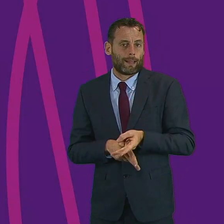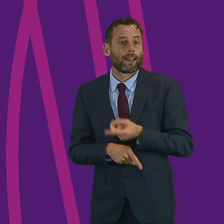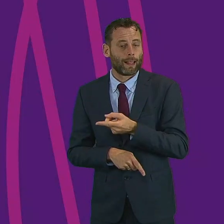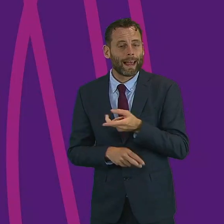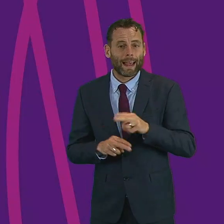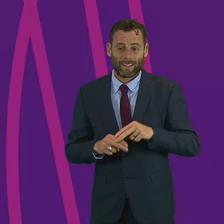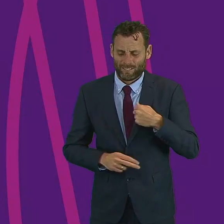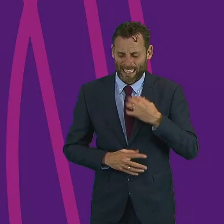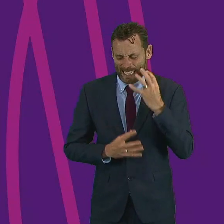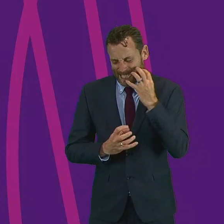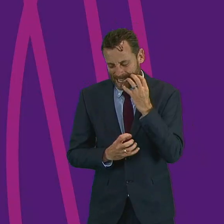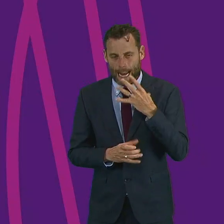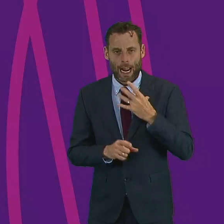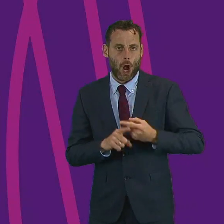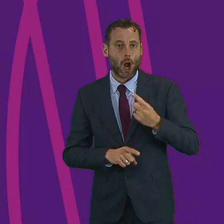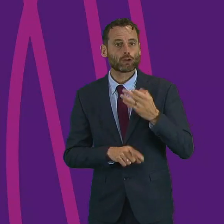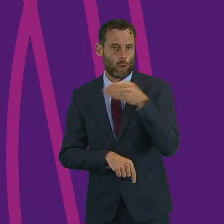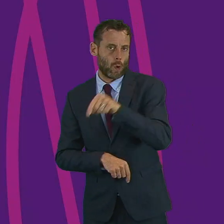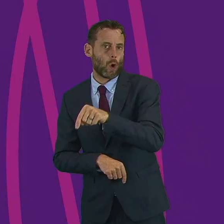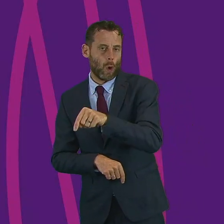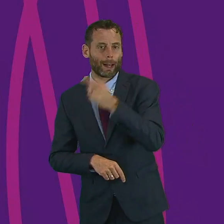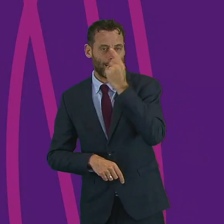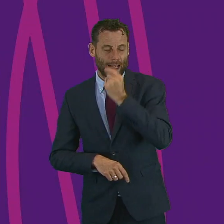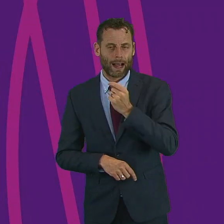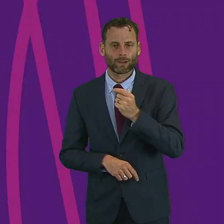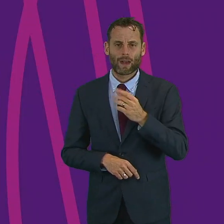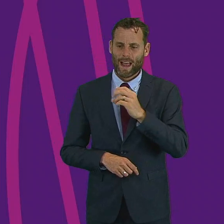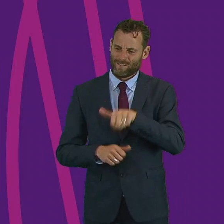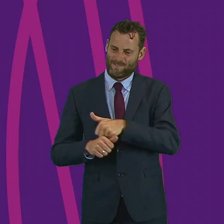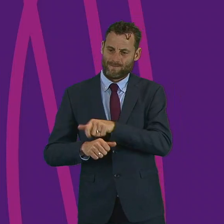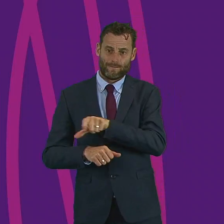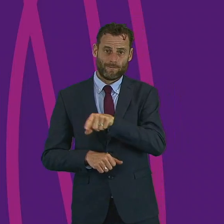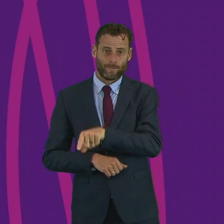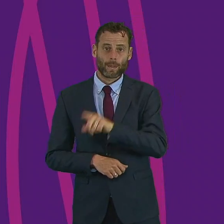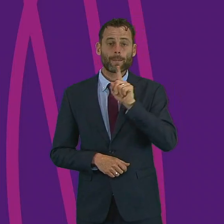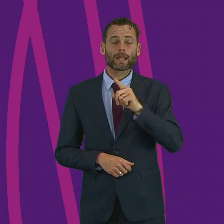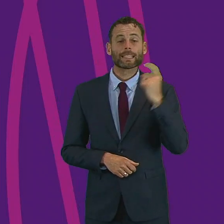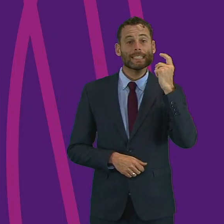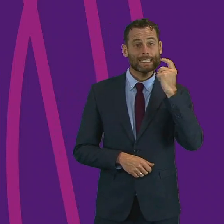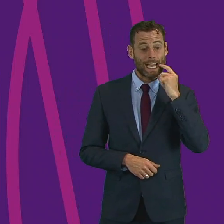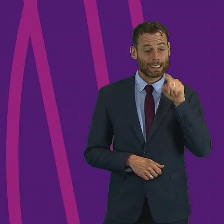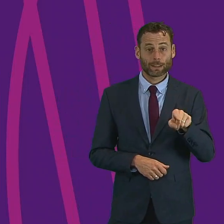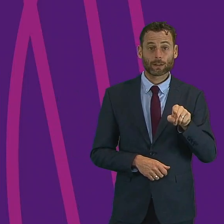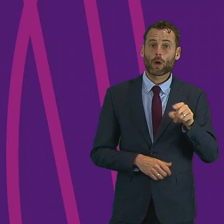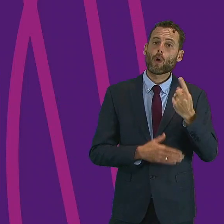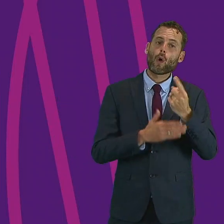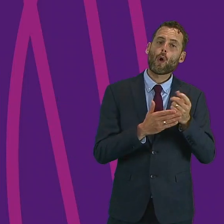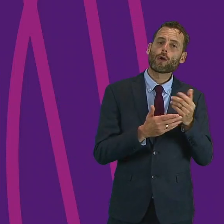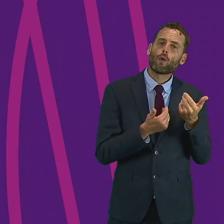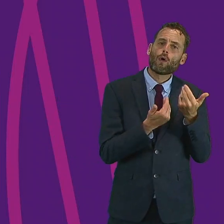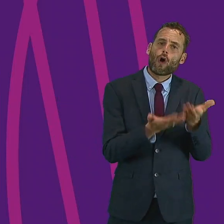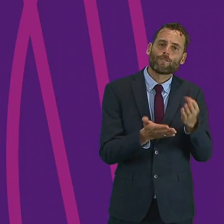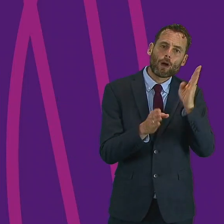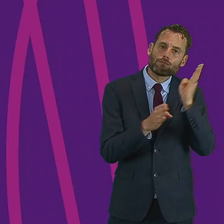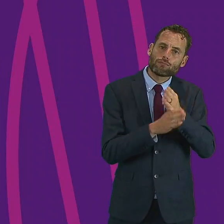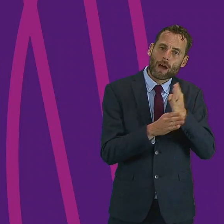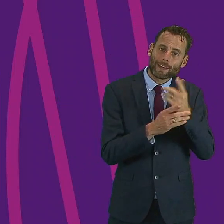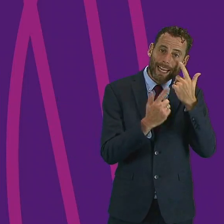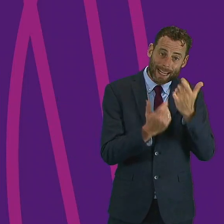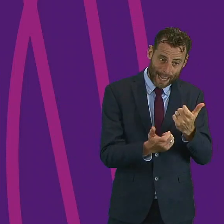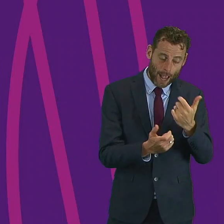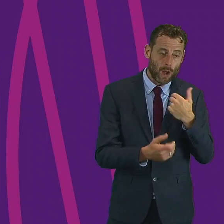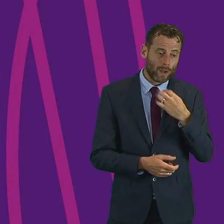procedures. However, it seems there is no requirement for NHS dental contractors to provide the same service. First Minister, can